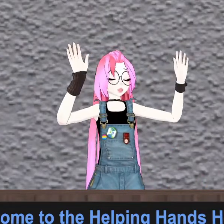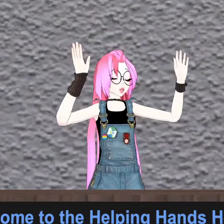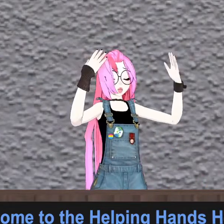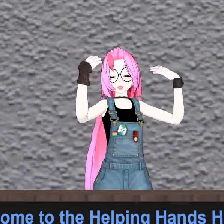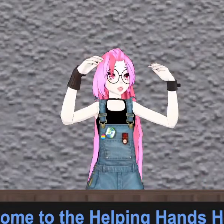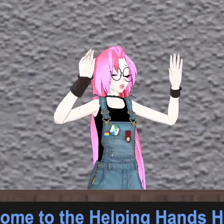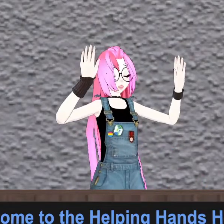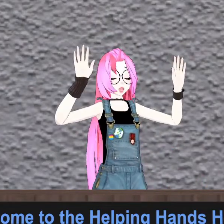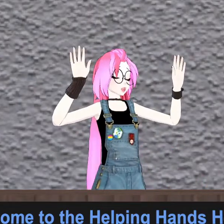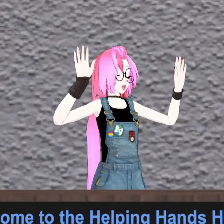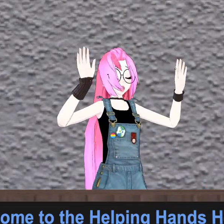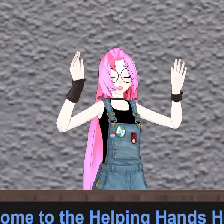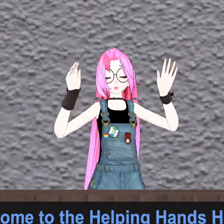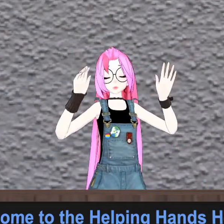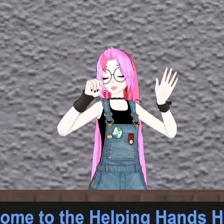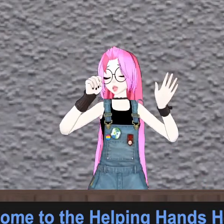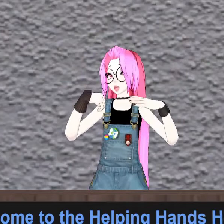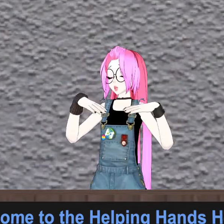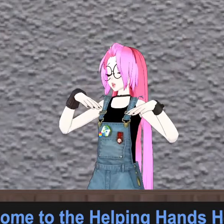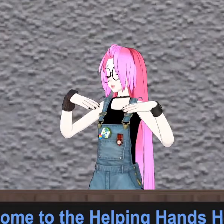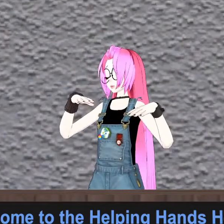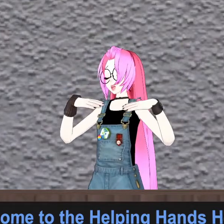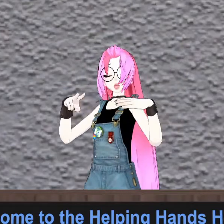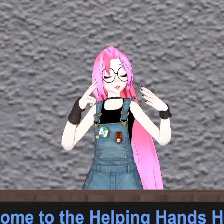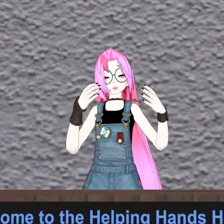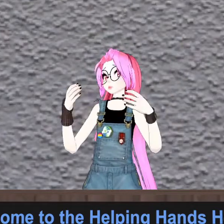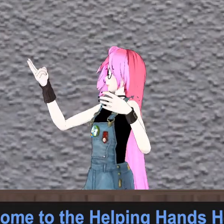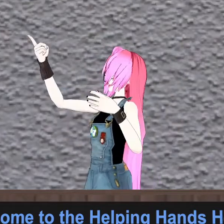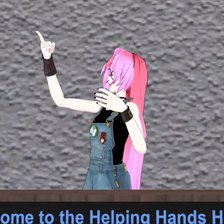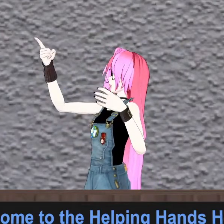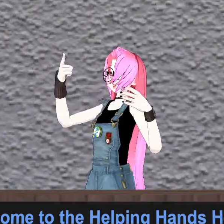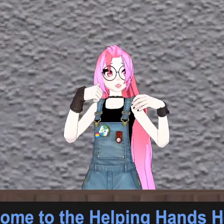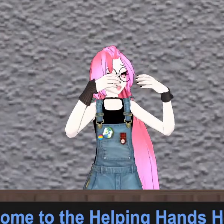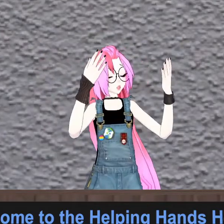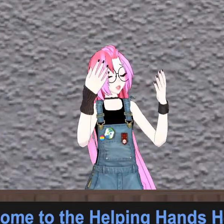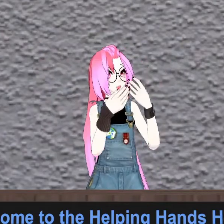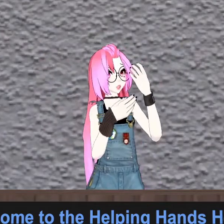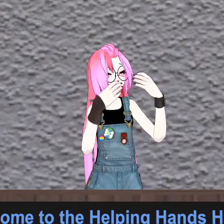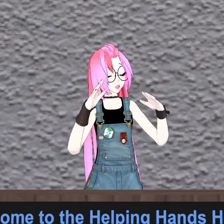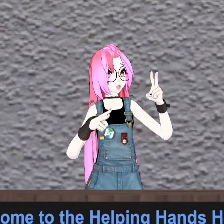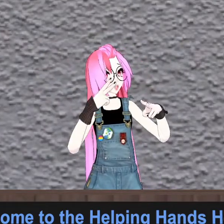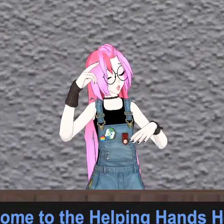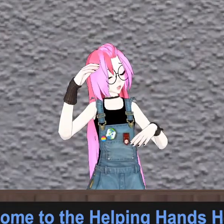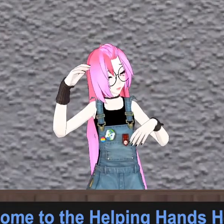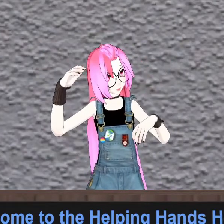I don't really know what's going on. Oh, wow. Nice. We got a lot of new people.